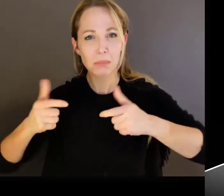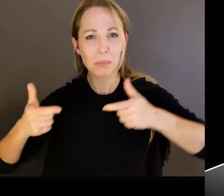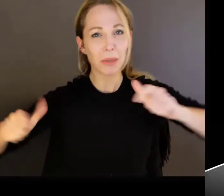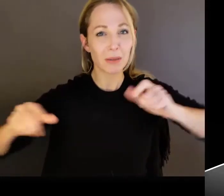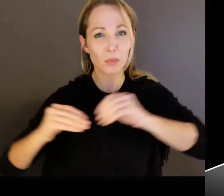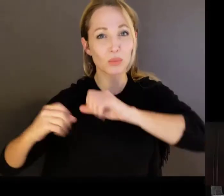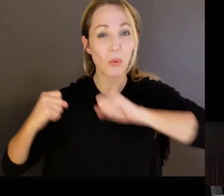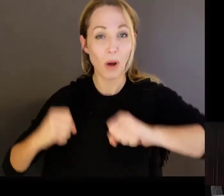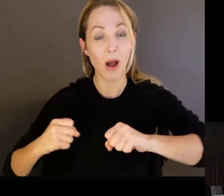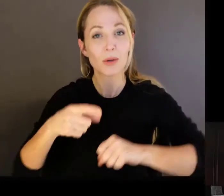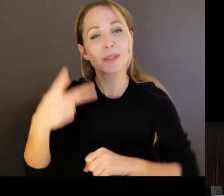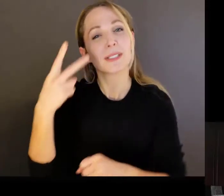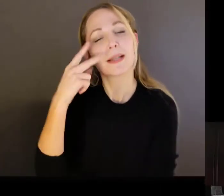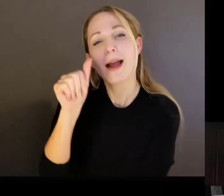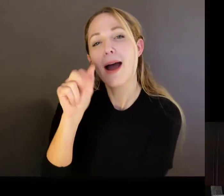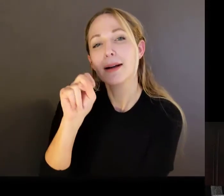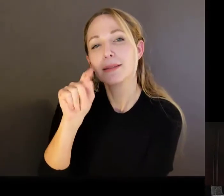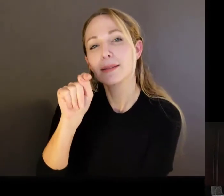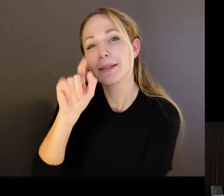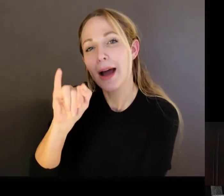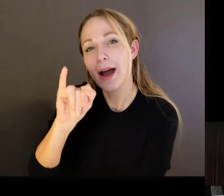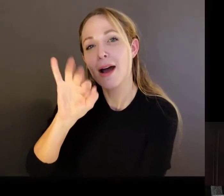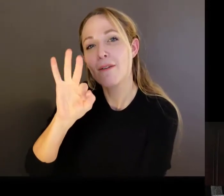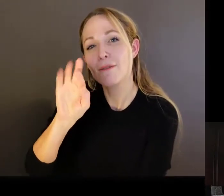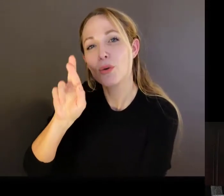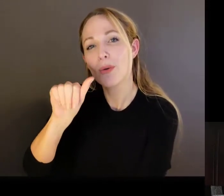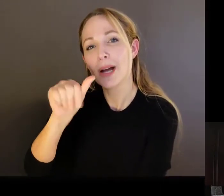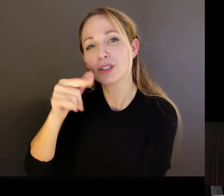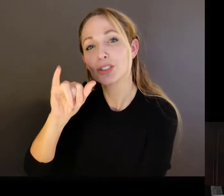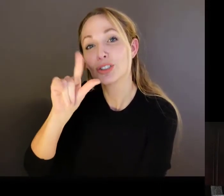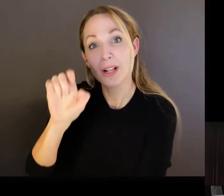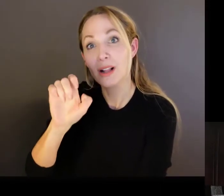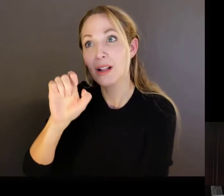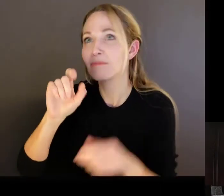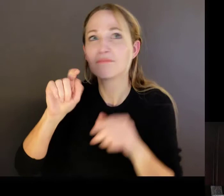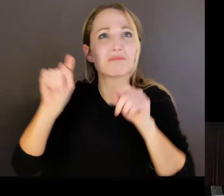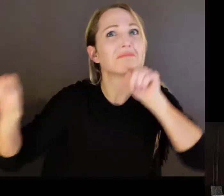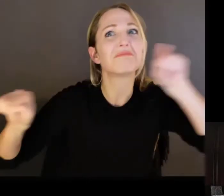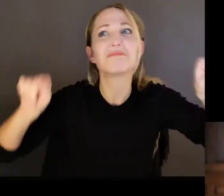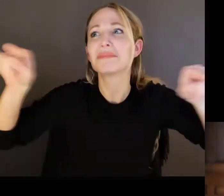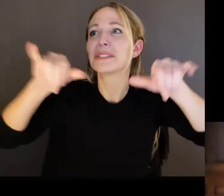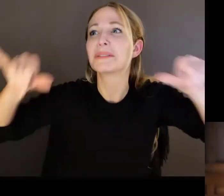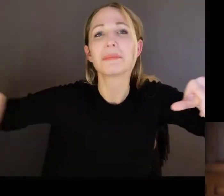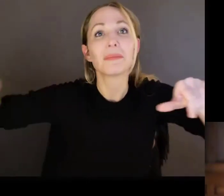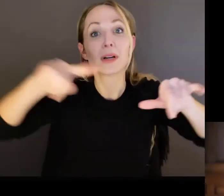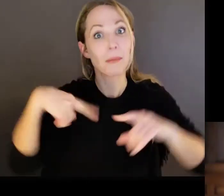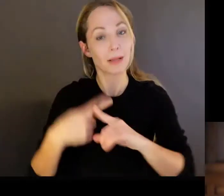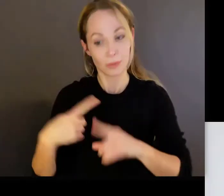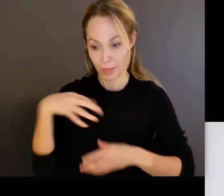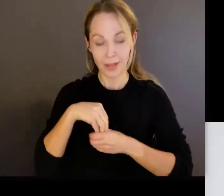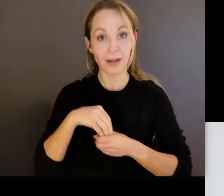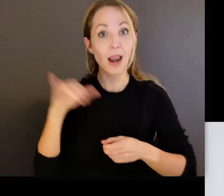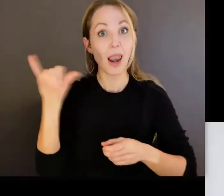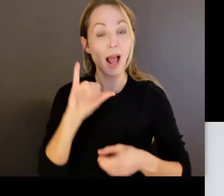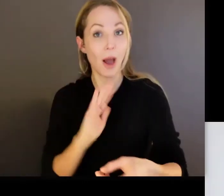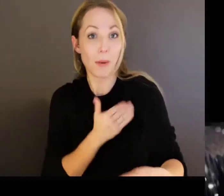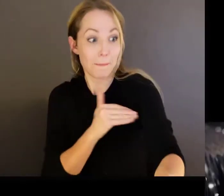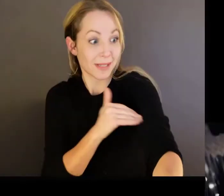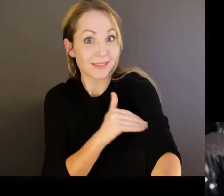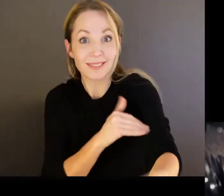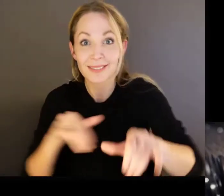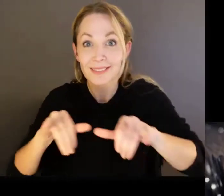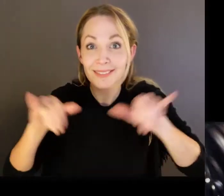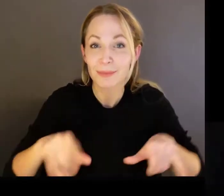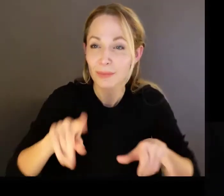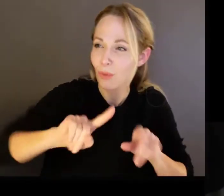stronger. We see anti-fragile systems all around us and within us. For example, our muscular system.